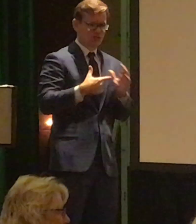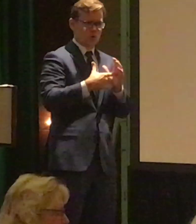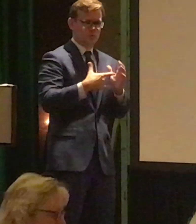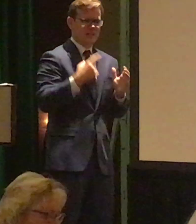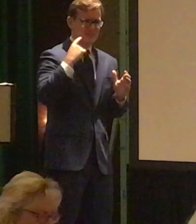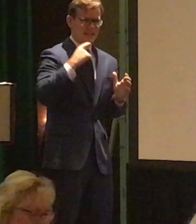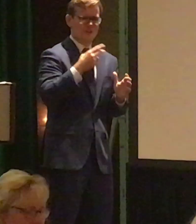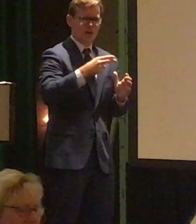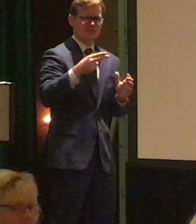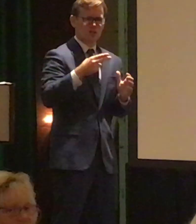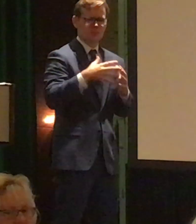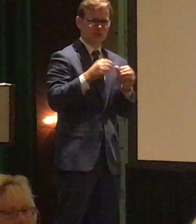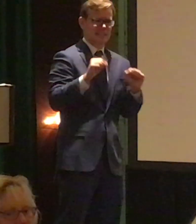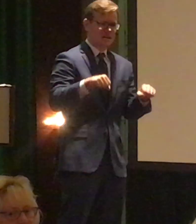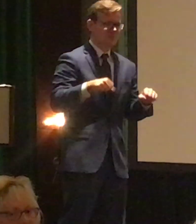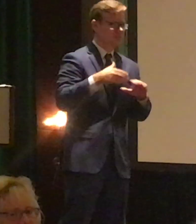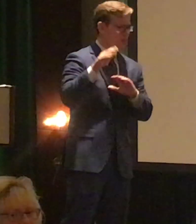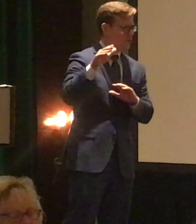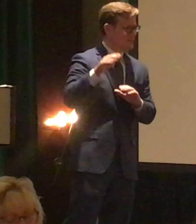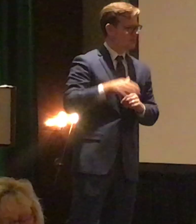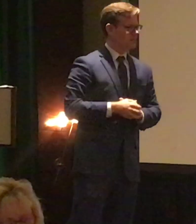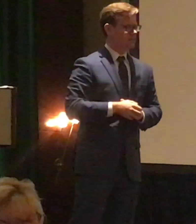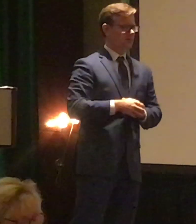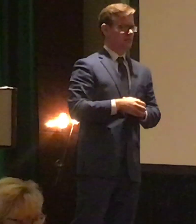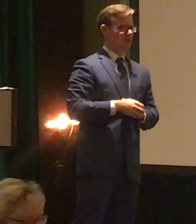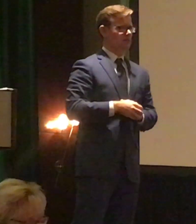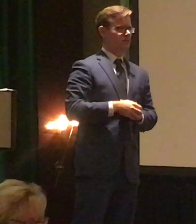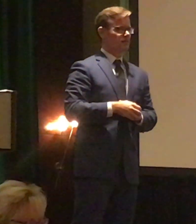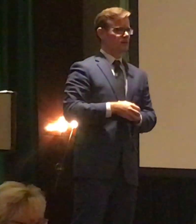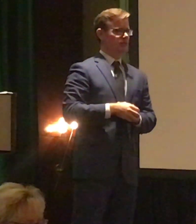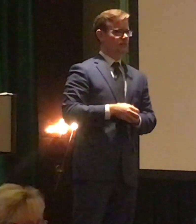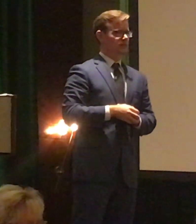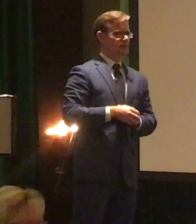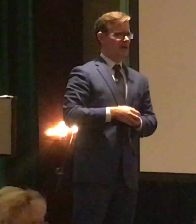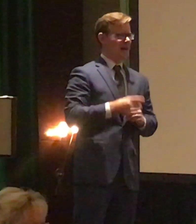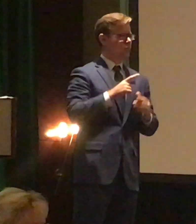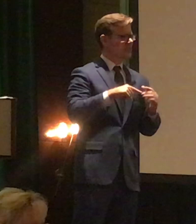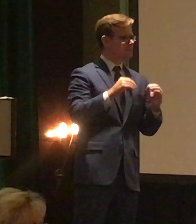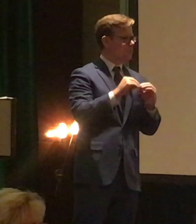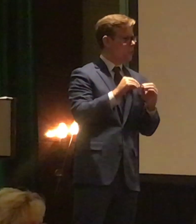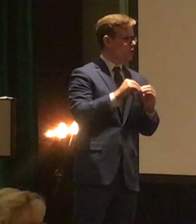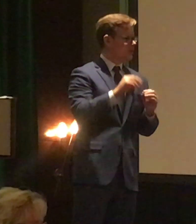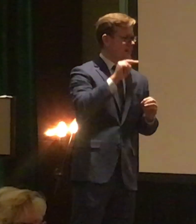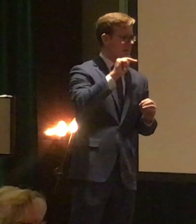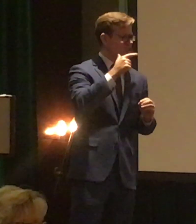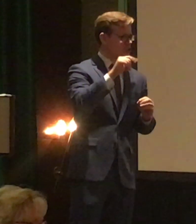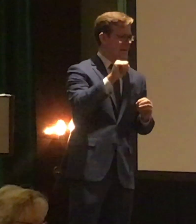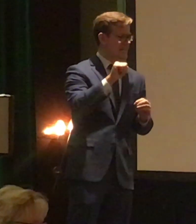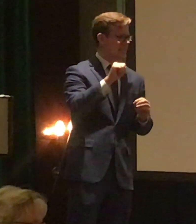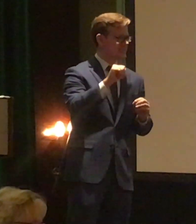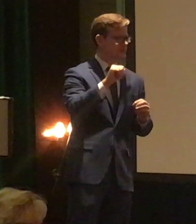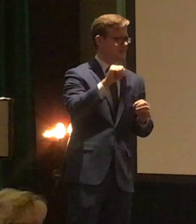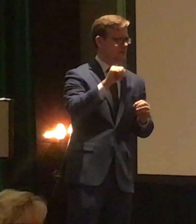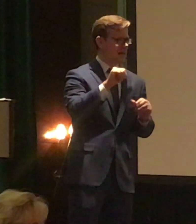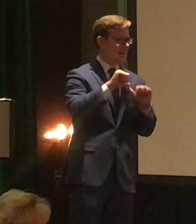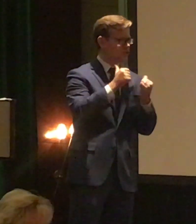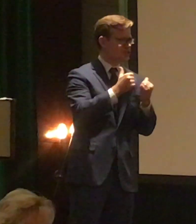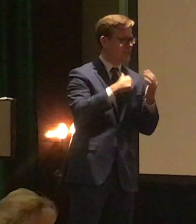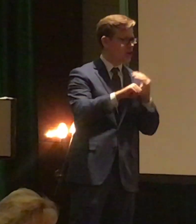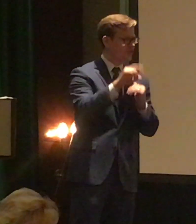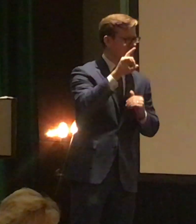were deployed. So it showed that deaf and hard of hearing people could be deployed. And once more,